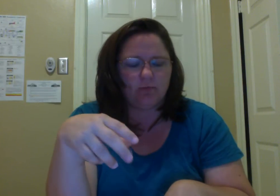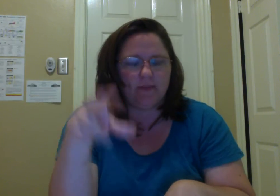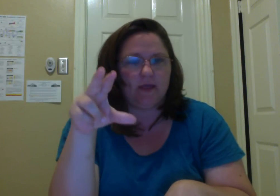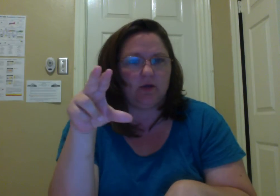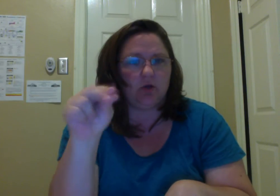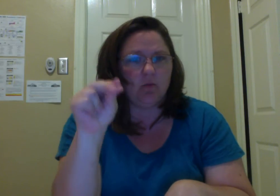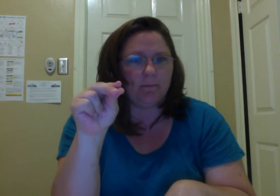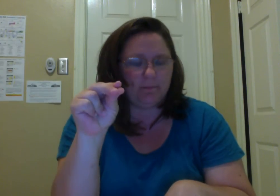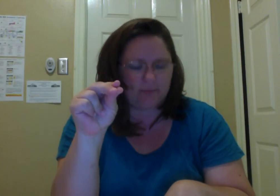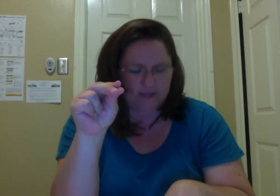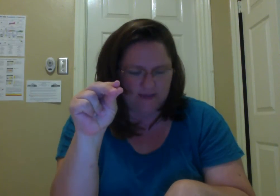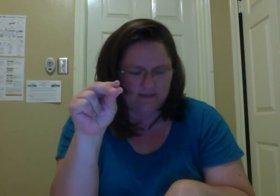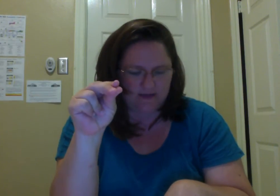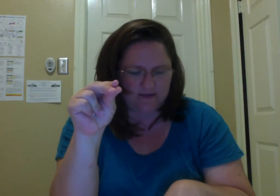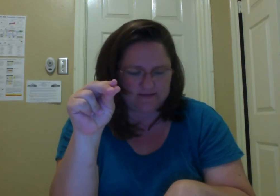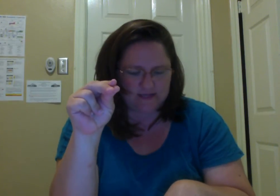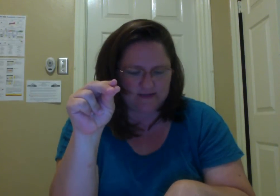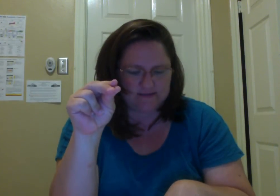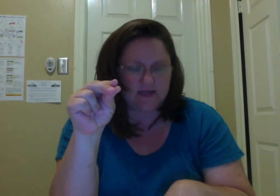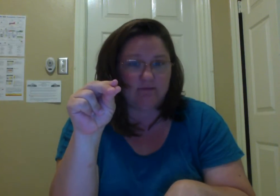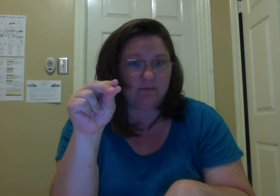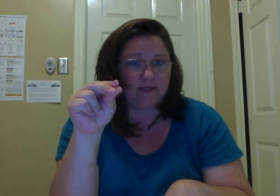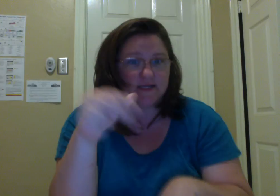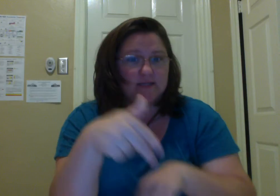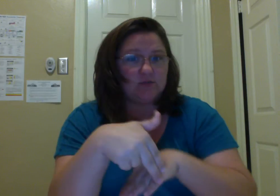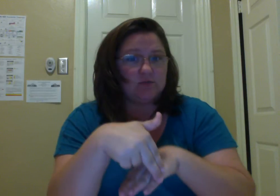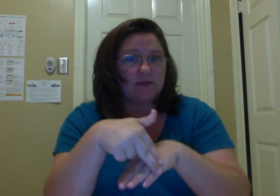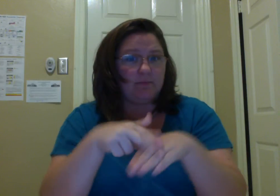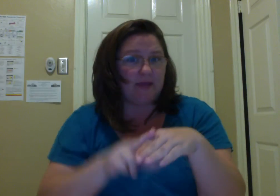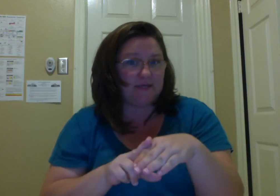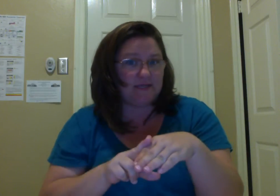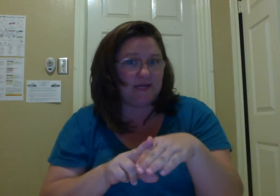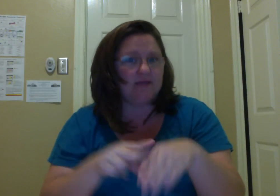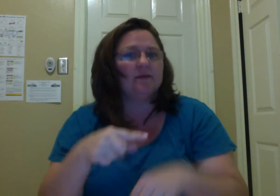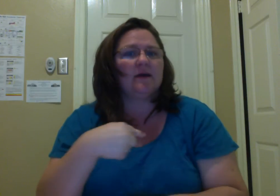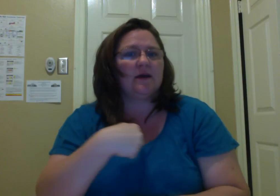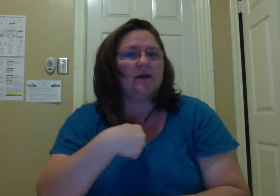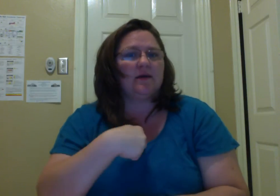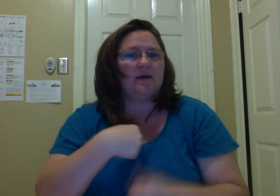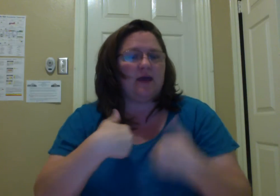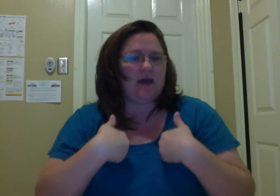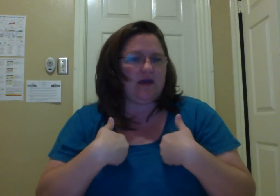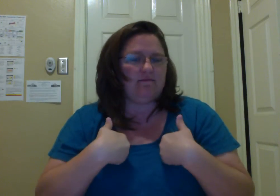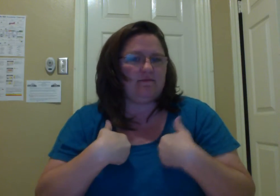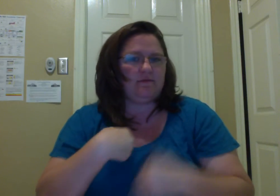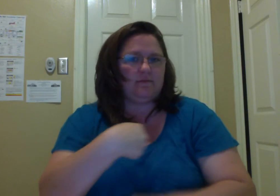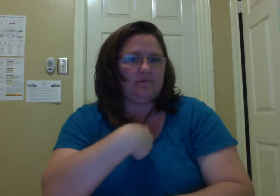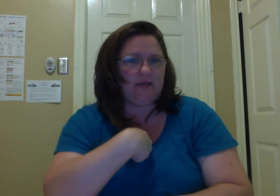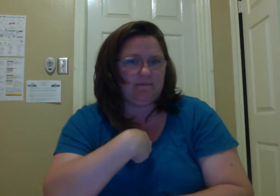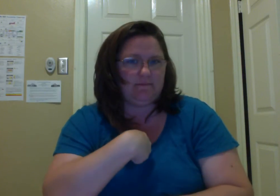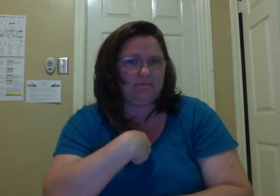like, nope. And then he says, I have a Band-Aid. So you would sign Band-Aid, have me.